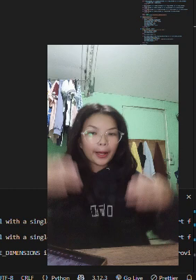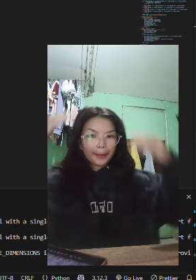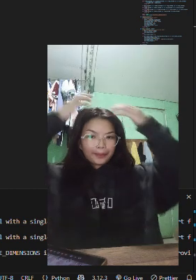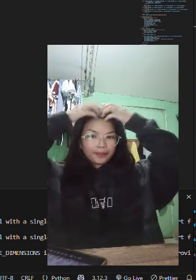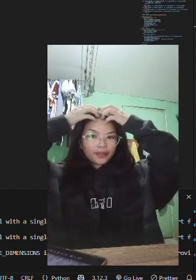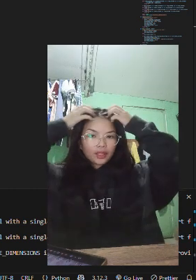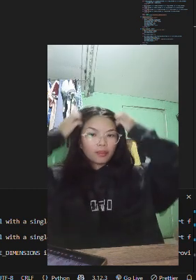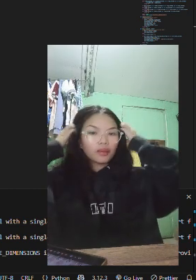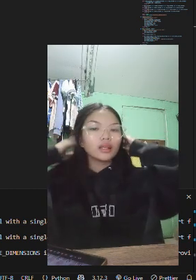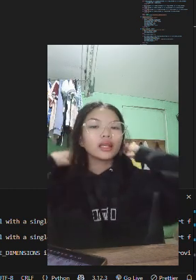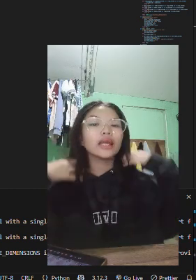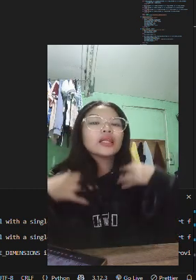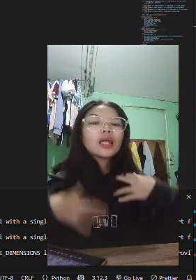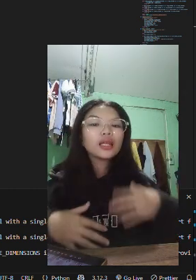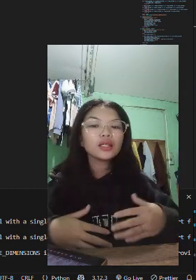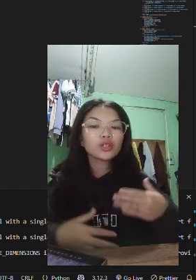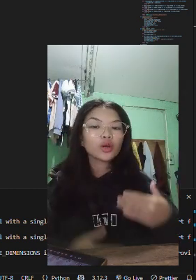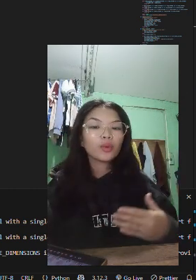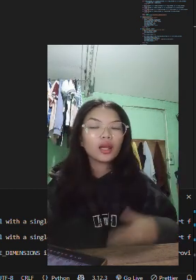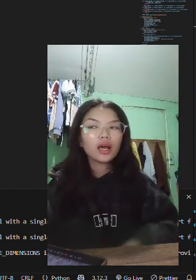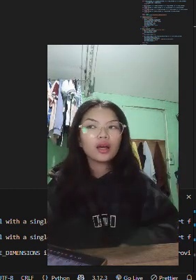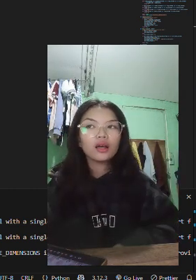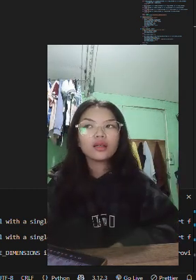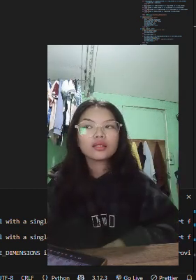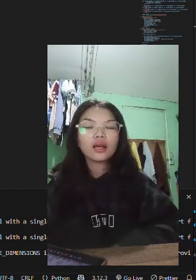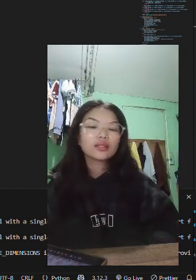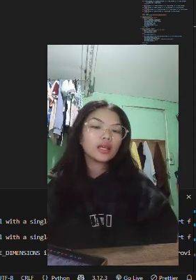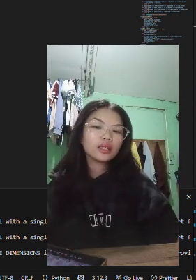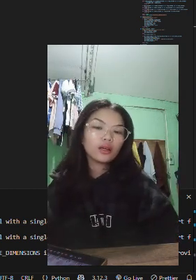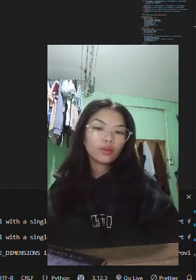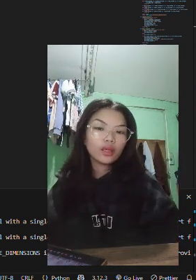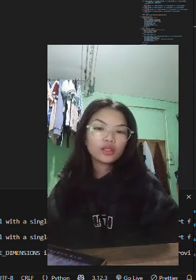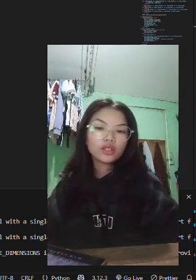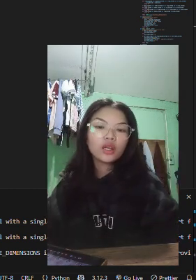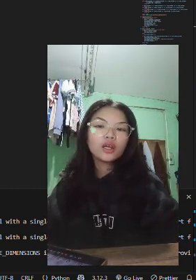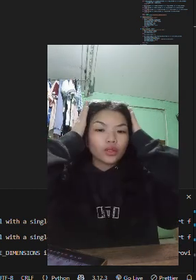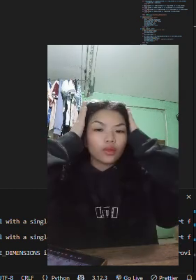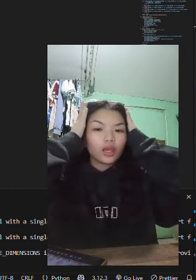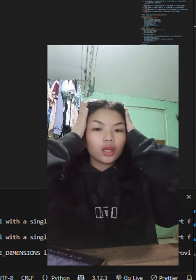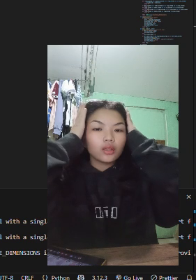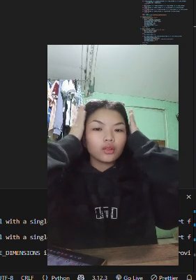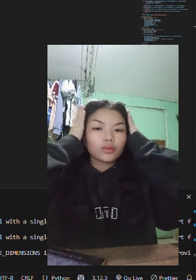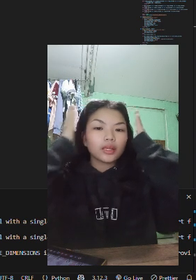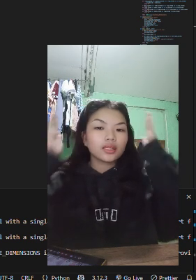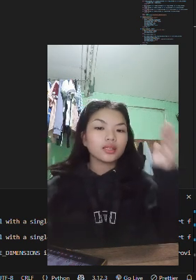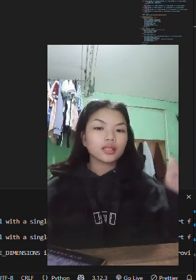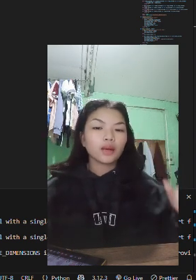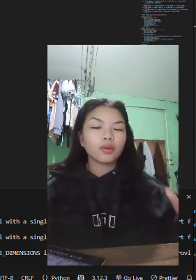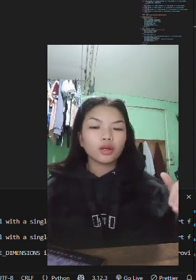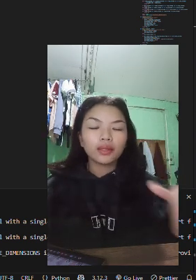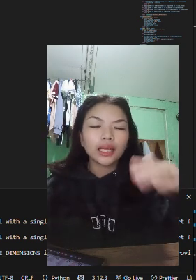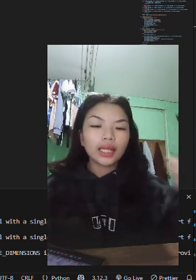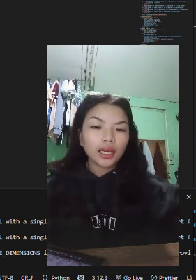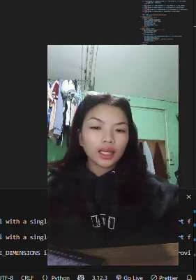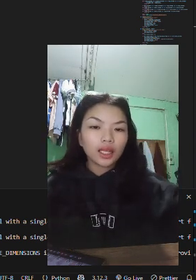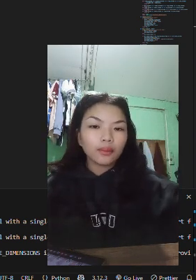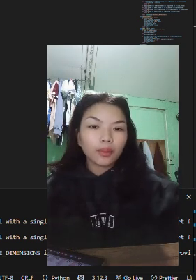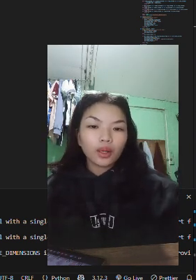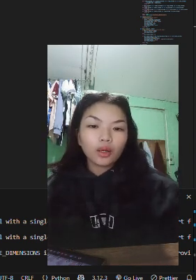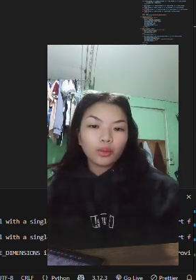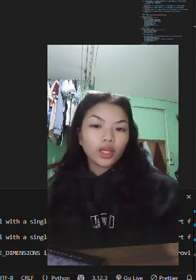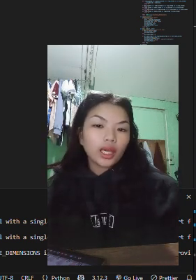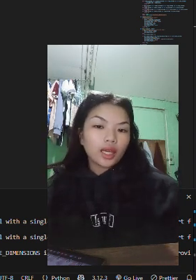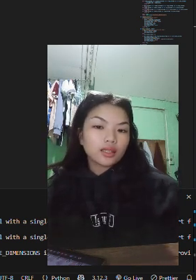mga na knowledge or wala sa sign language, so they can use my system or madali ang